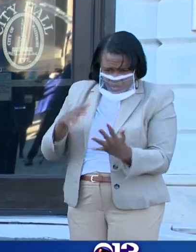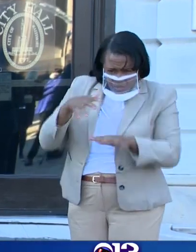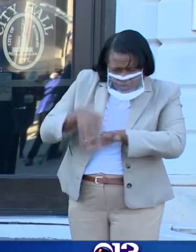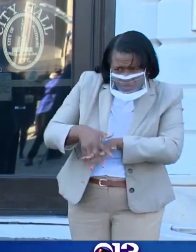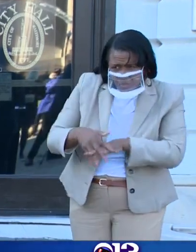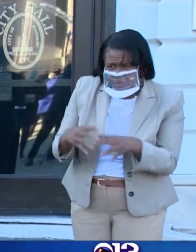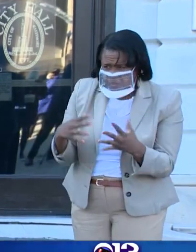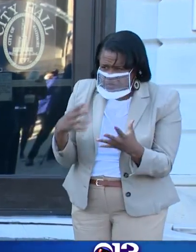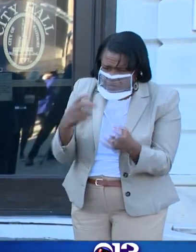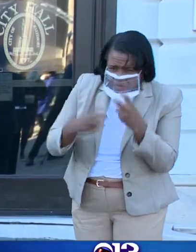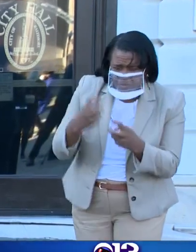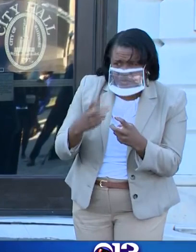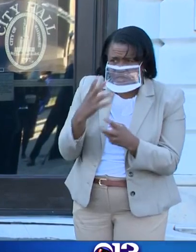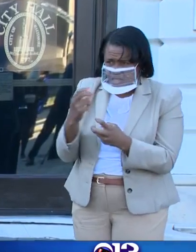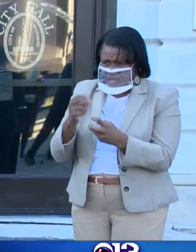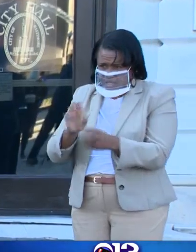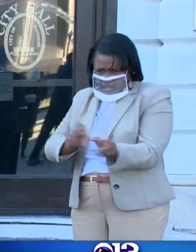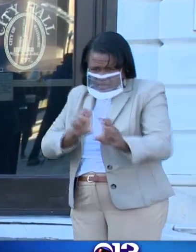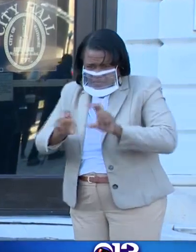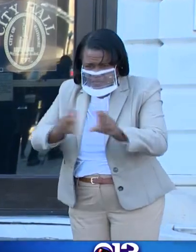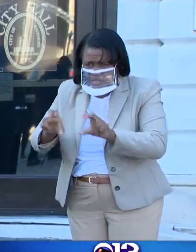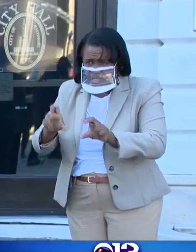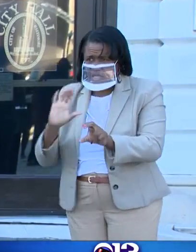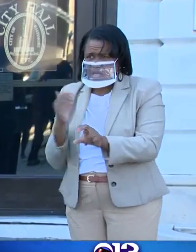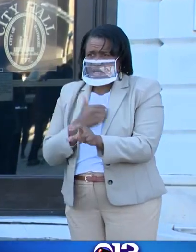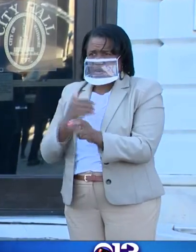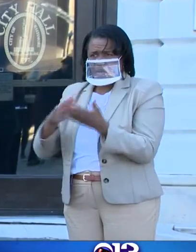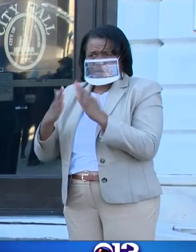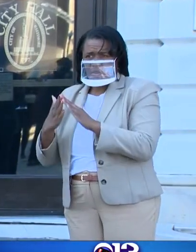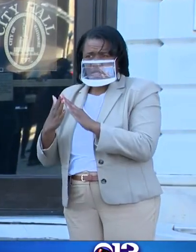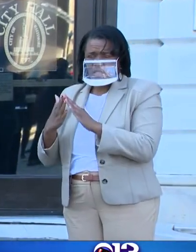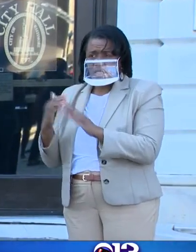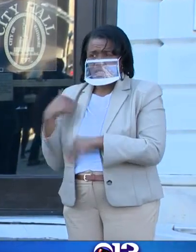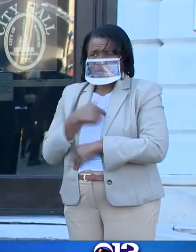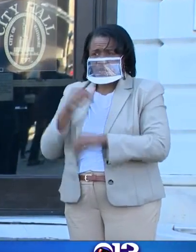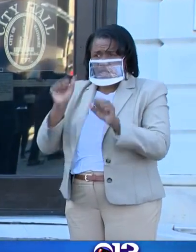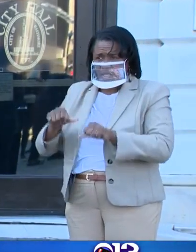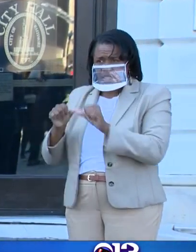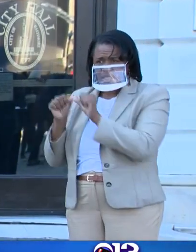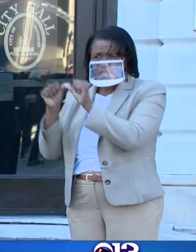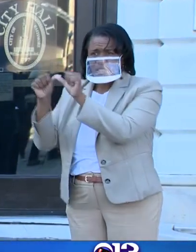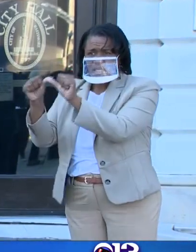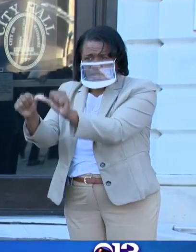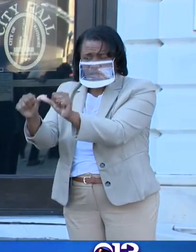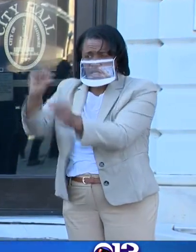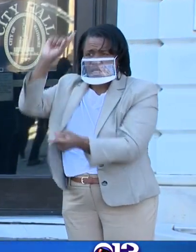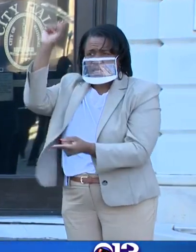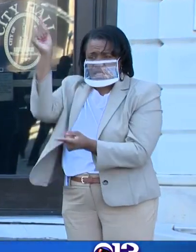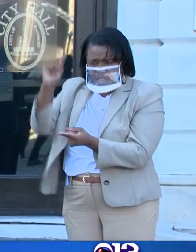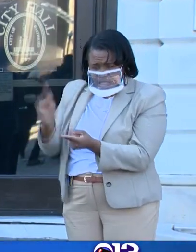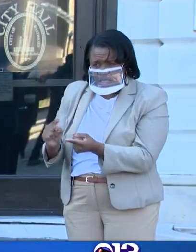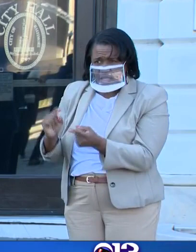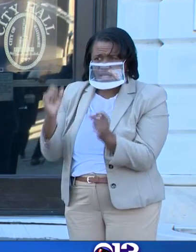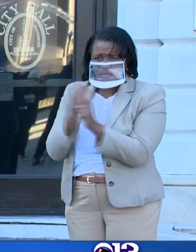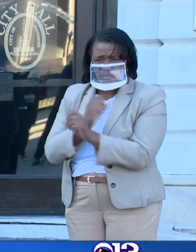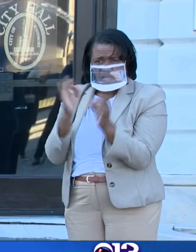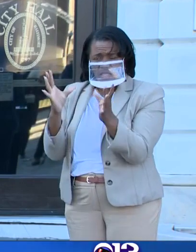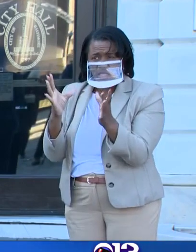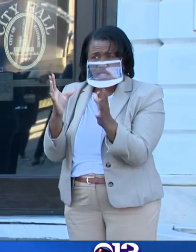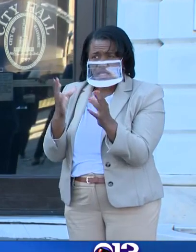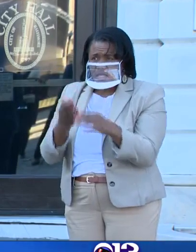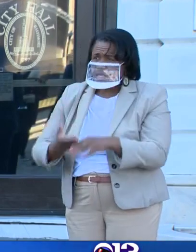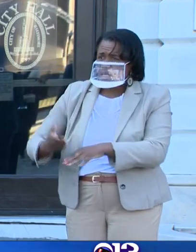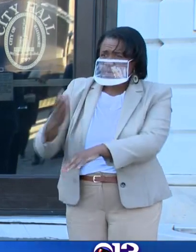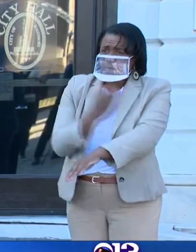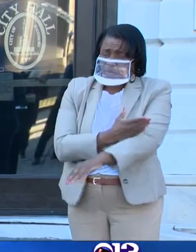of crime and investing in our communities so we can sustainably decline the violence and improve outcomes for